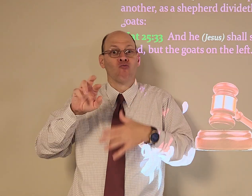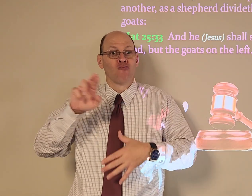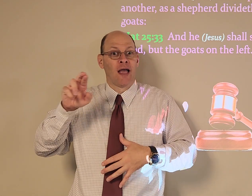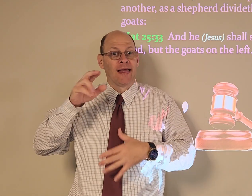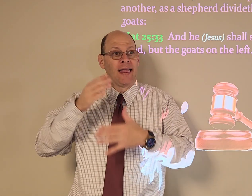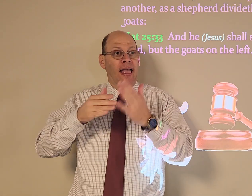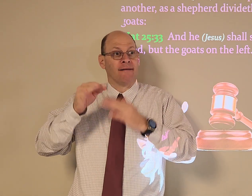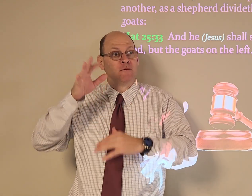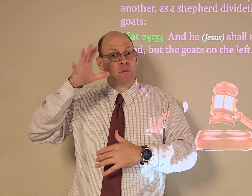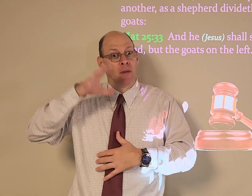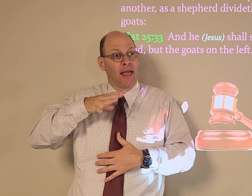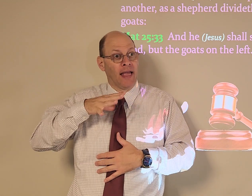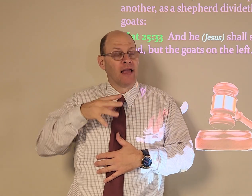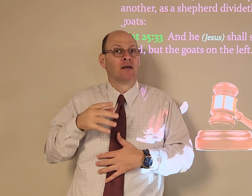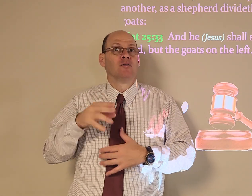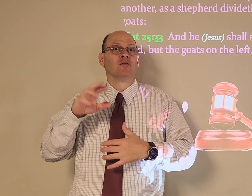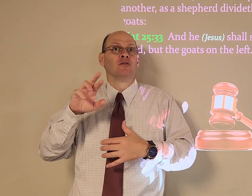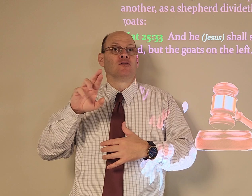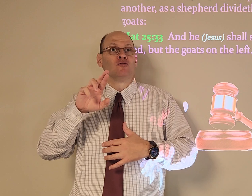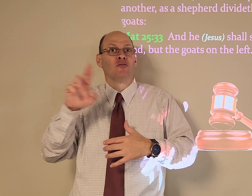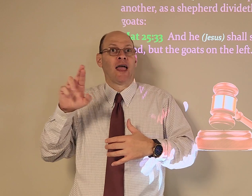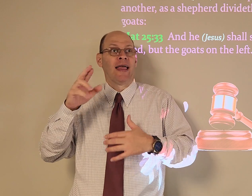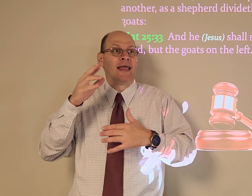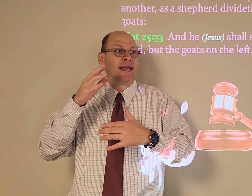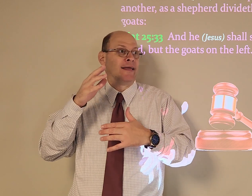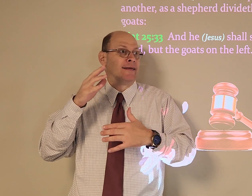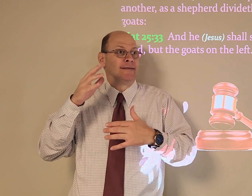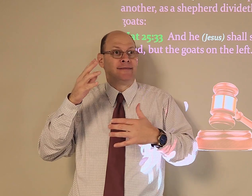you know, that type of concept. And the left would be